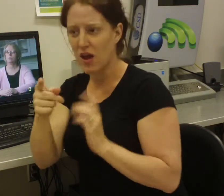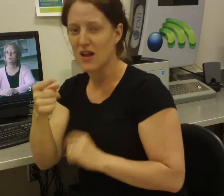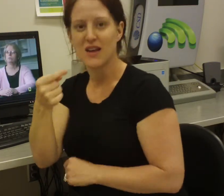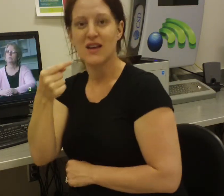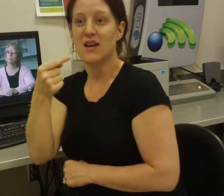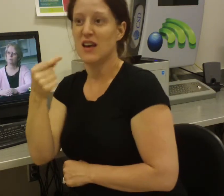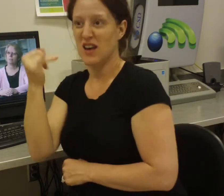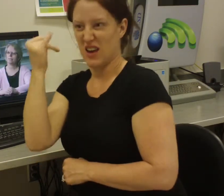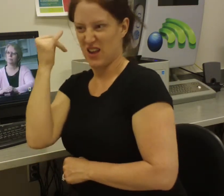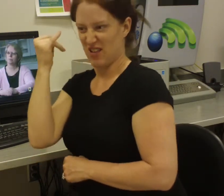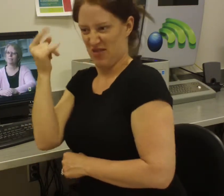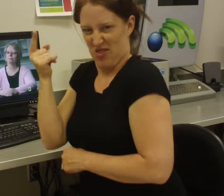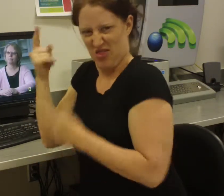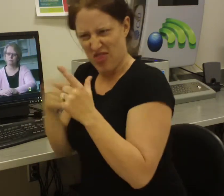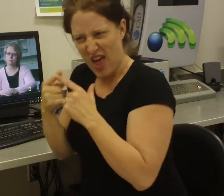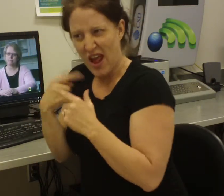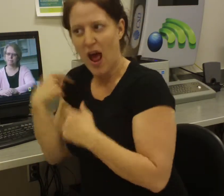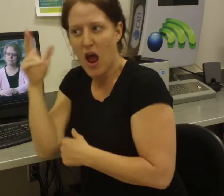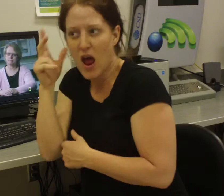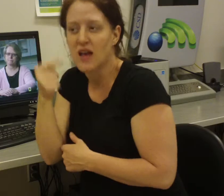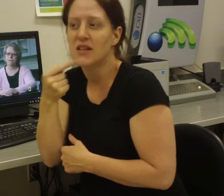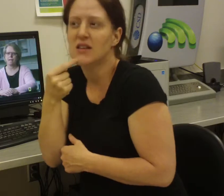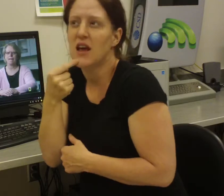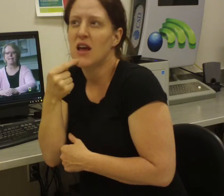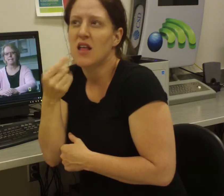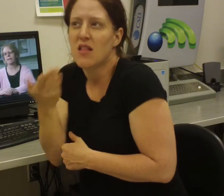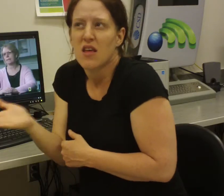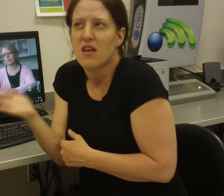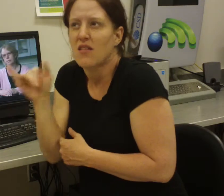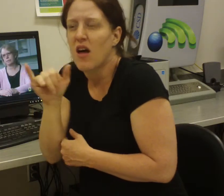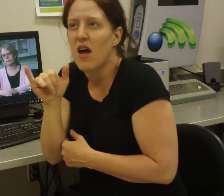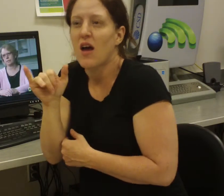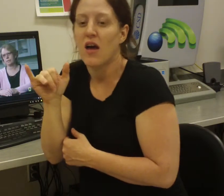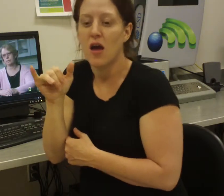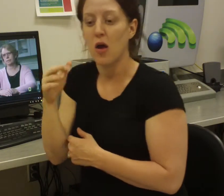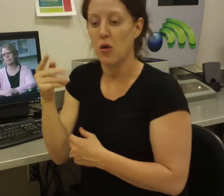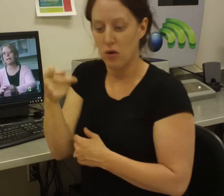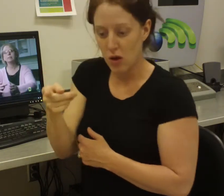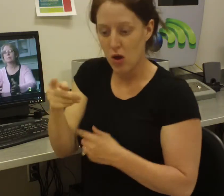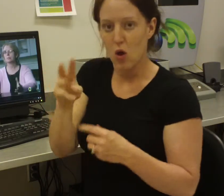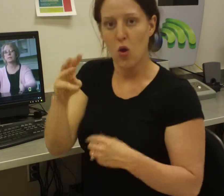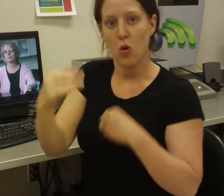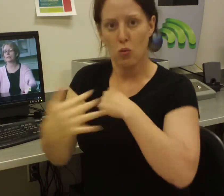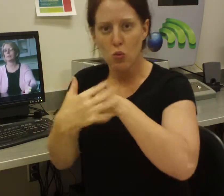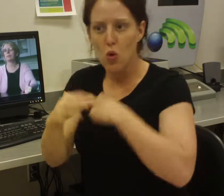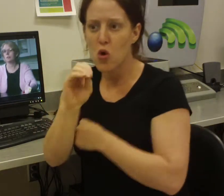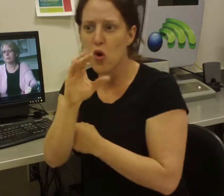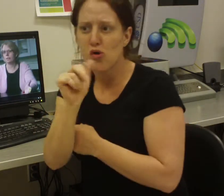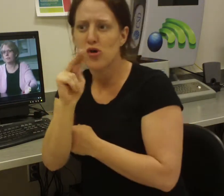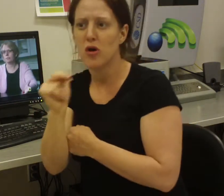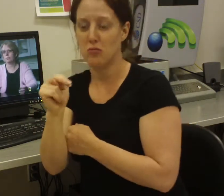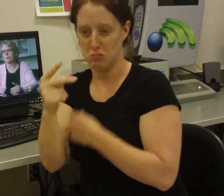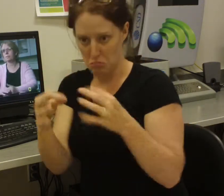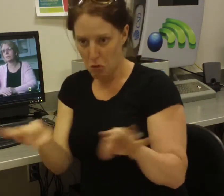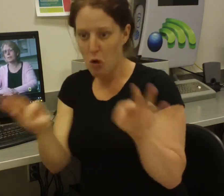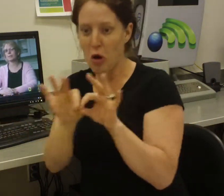ocean's important because we get food from it, and it has animals in it, sounded to me like a kindergarten answer. I really